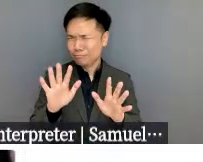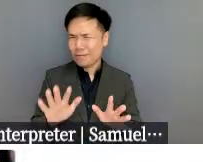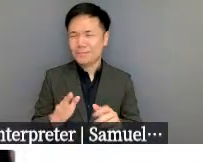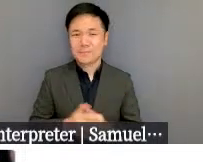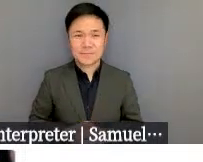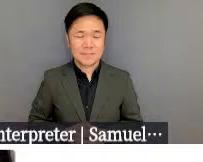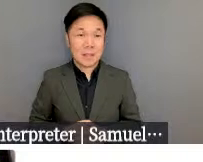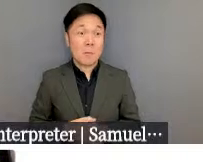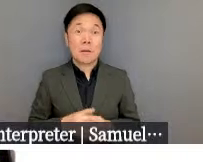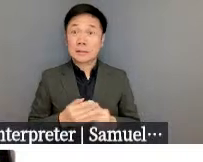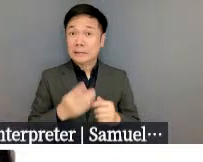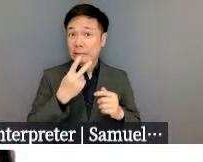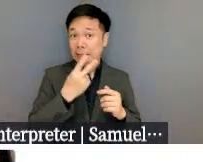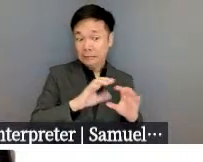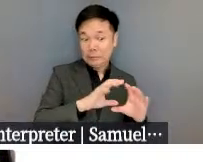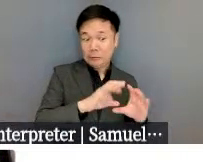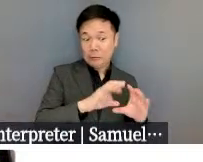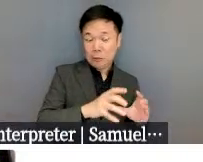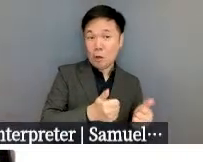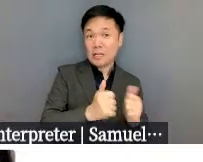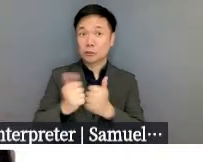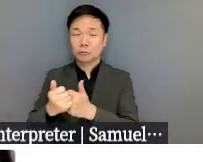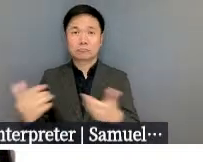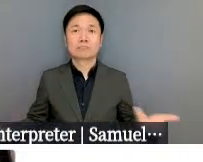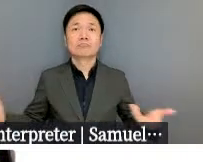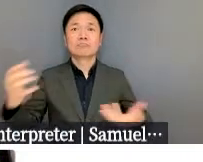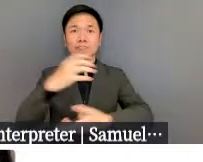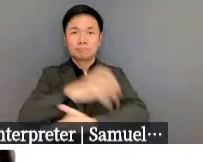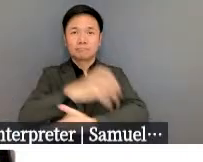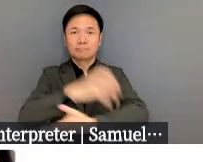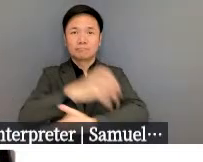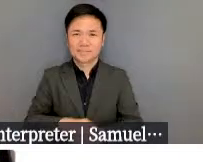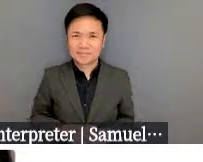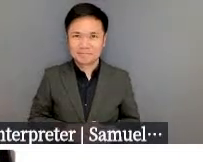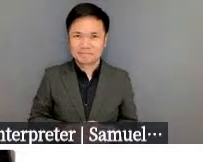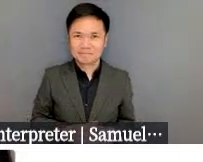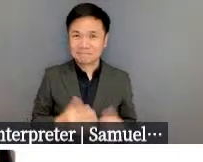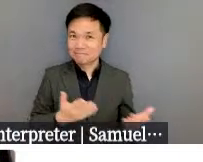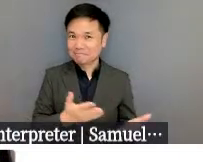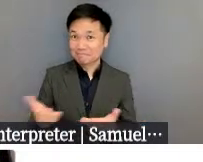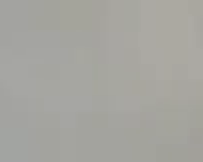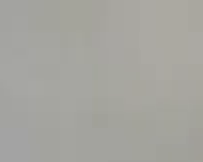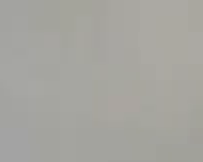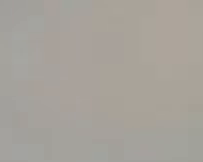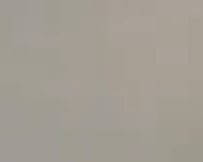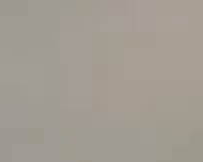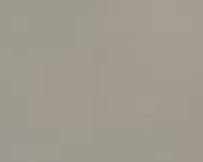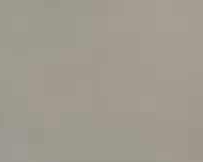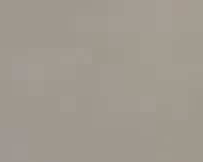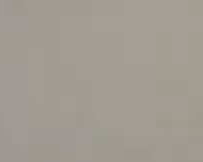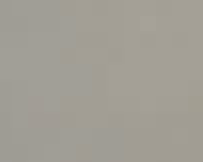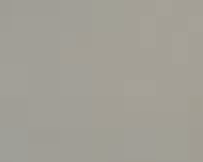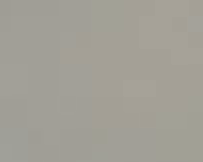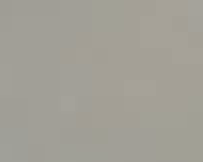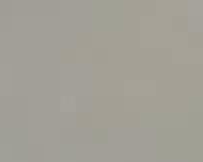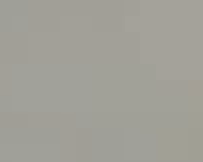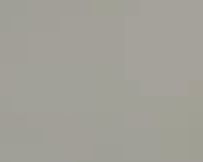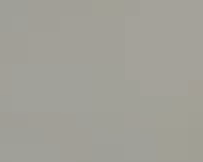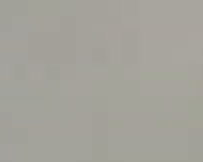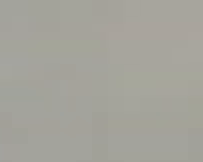shared goals and working together. So I'll pass now to the video.